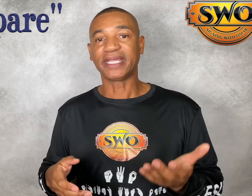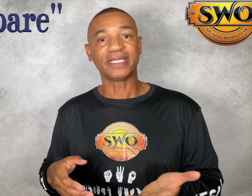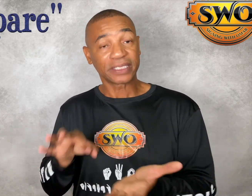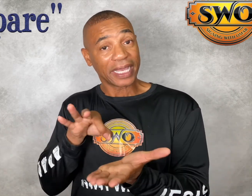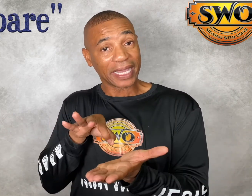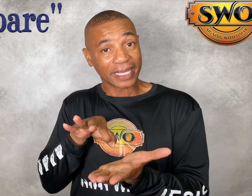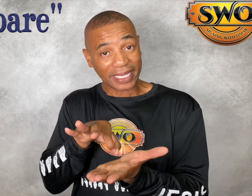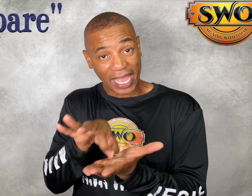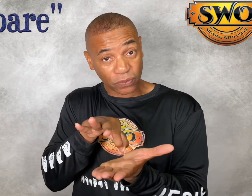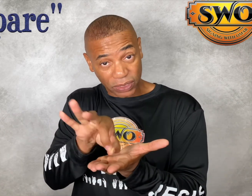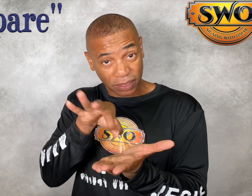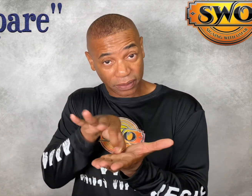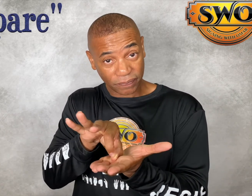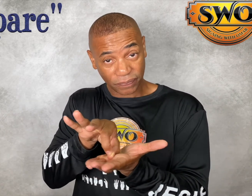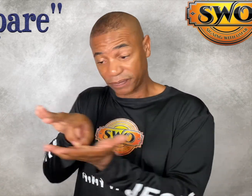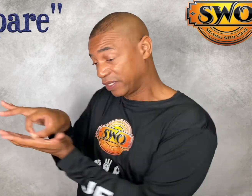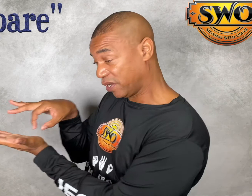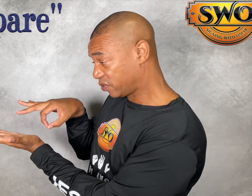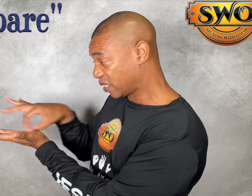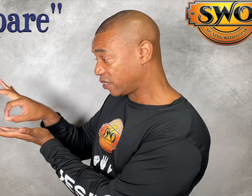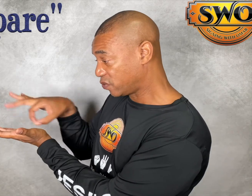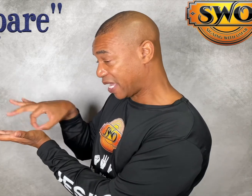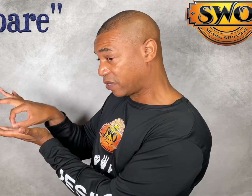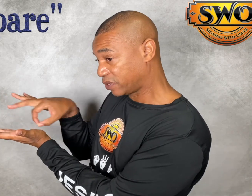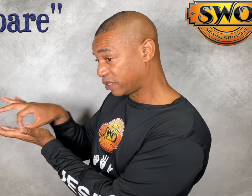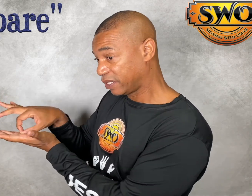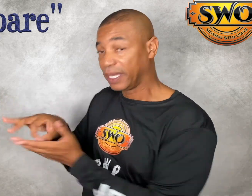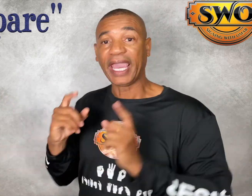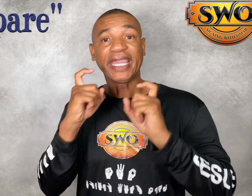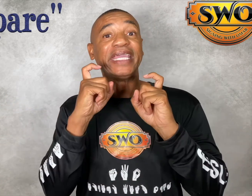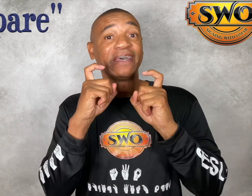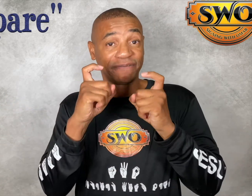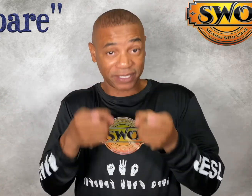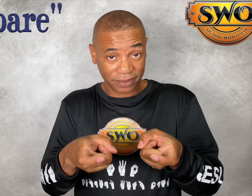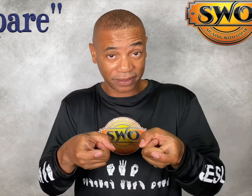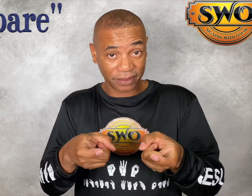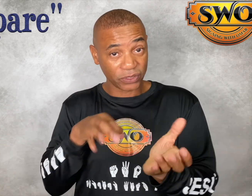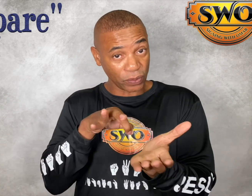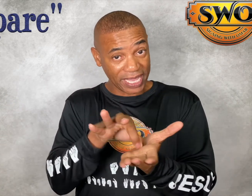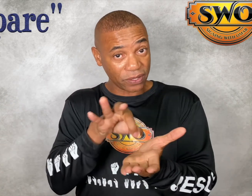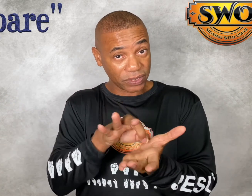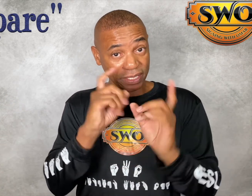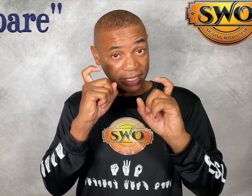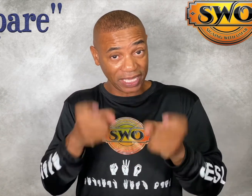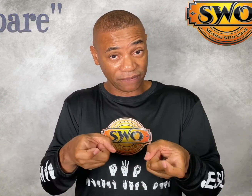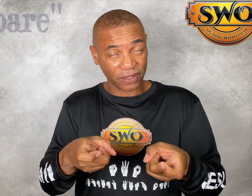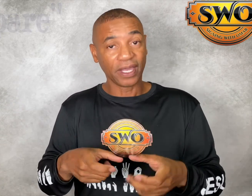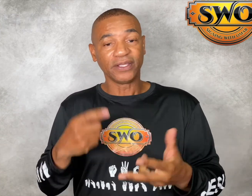this count. Here's how you do count. And gift. So count, gift. These